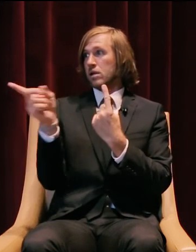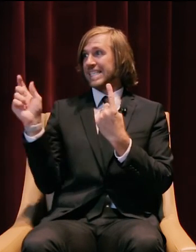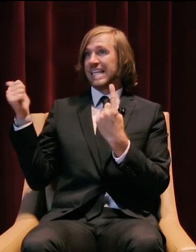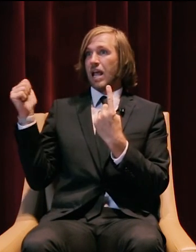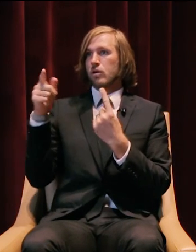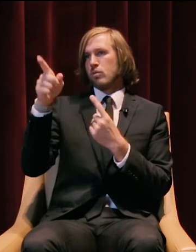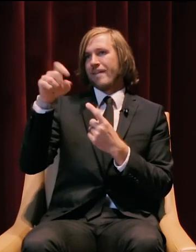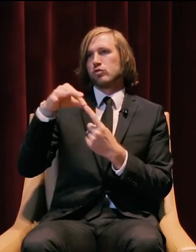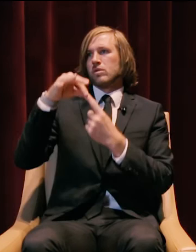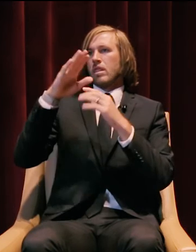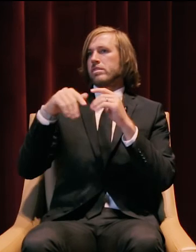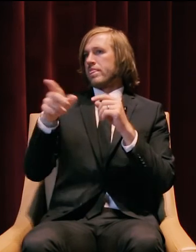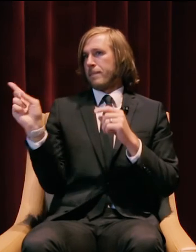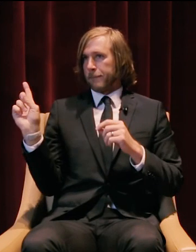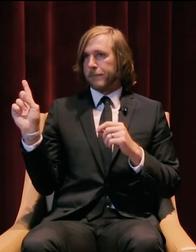to be unique.